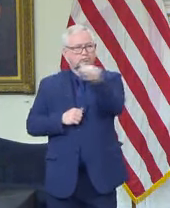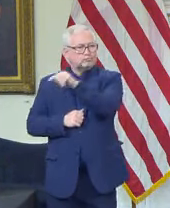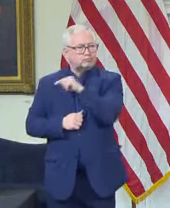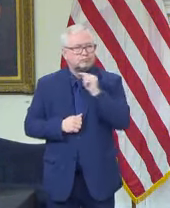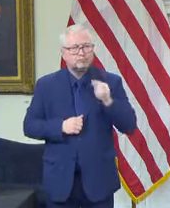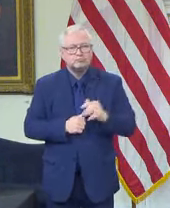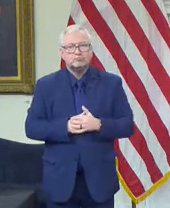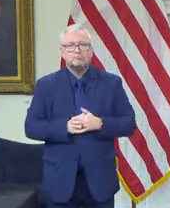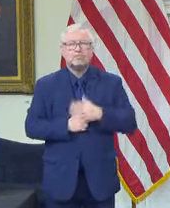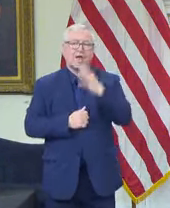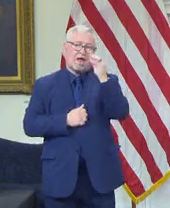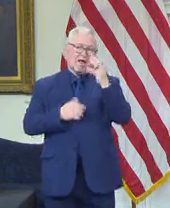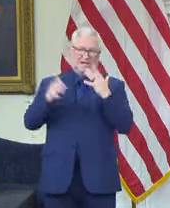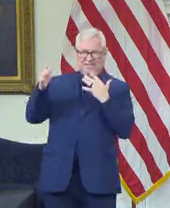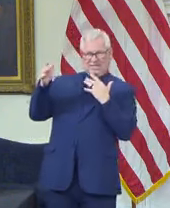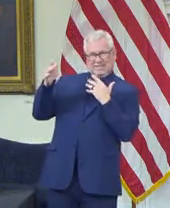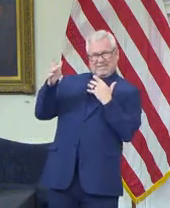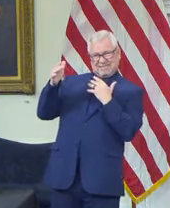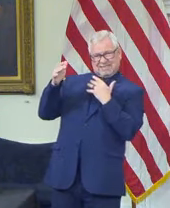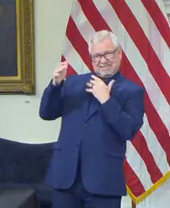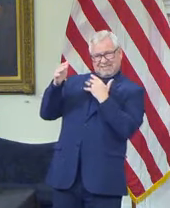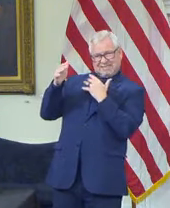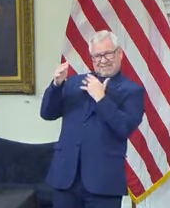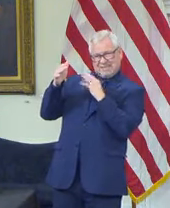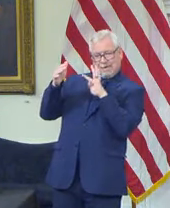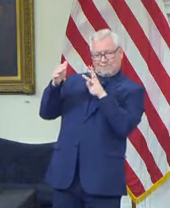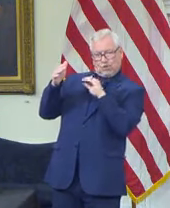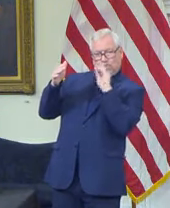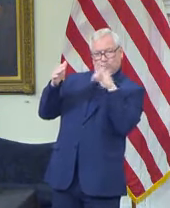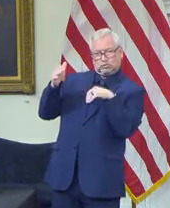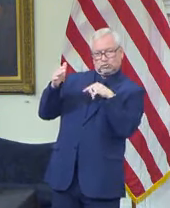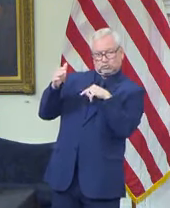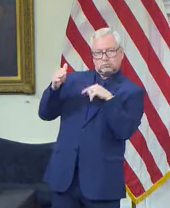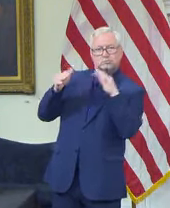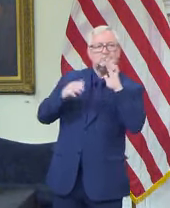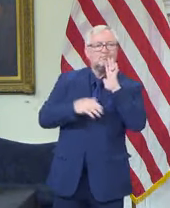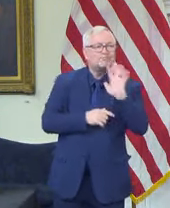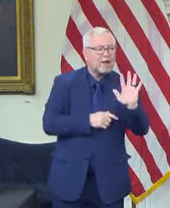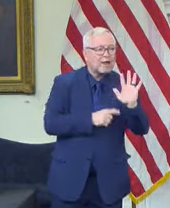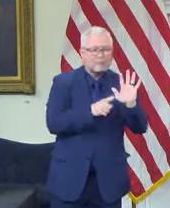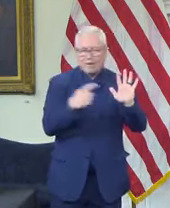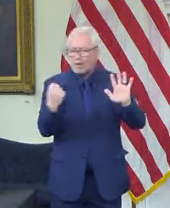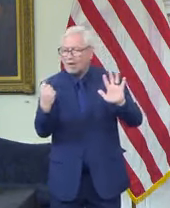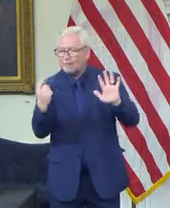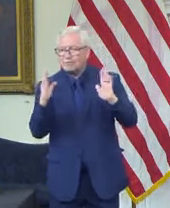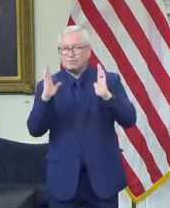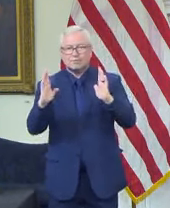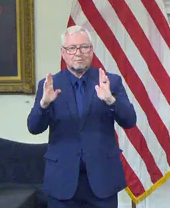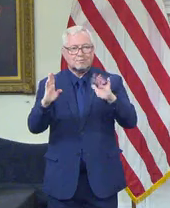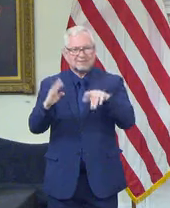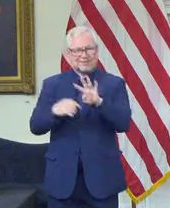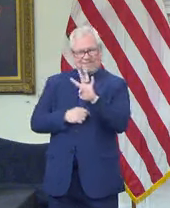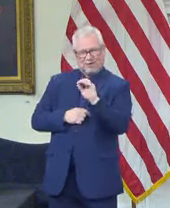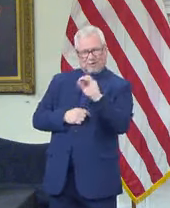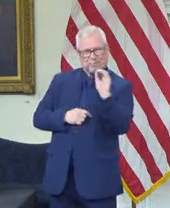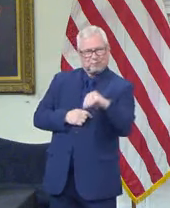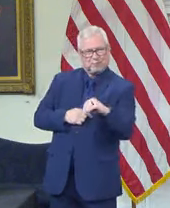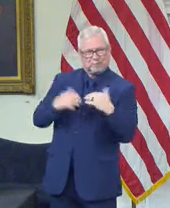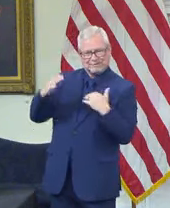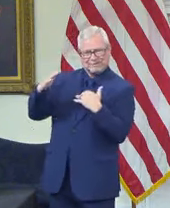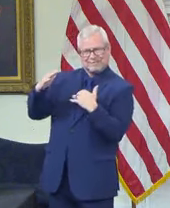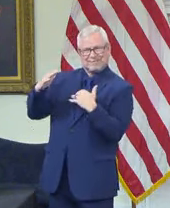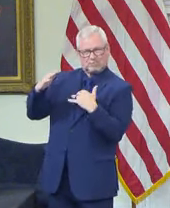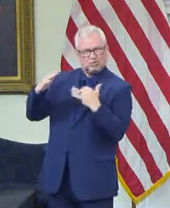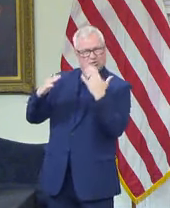approaching 40% of 5 to 11-year-olds who have been vaccinated, which is also one of the highest rates in the